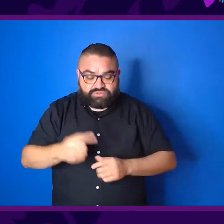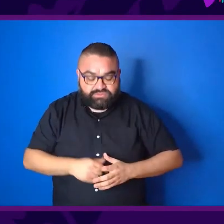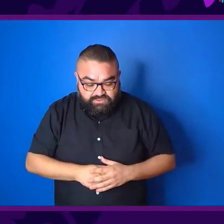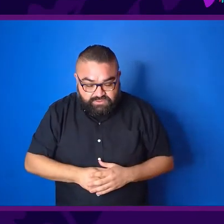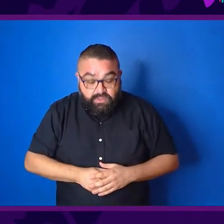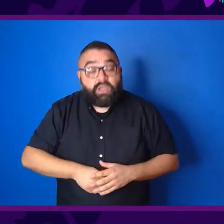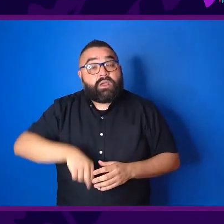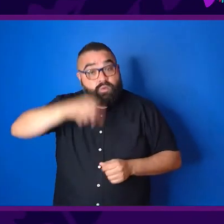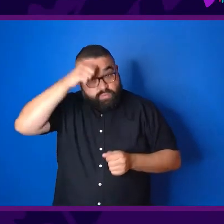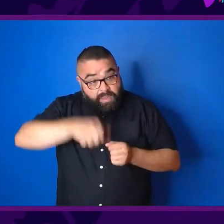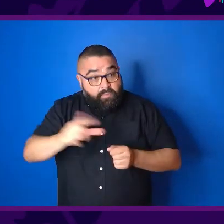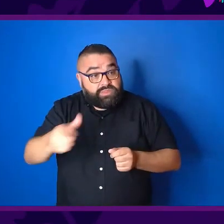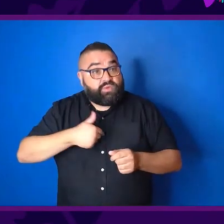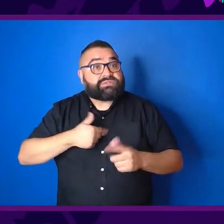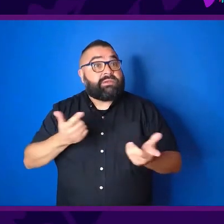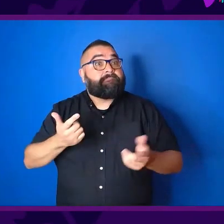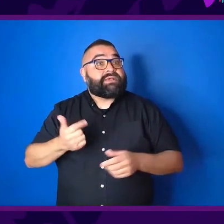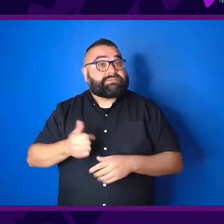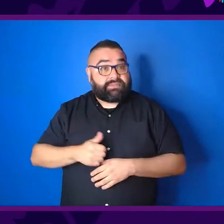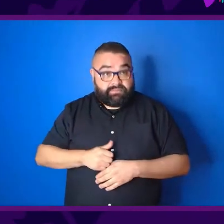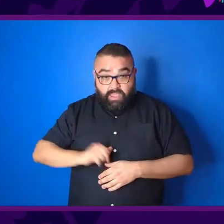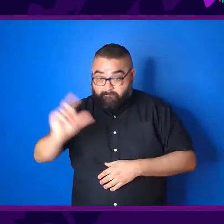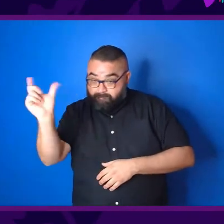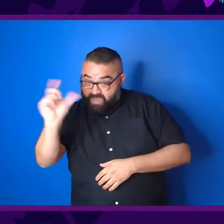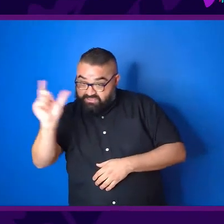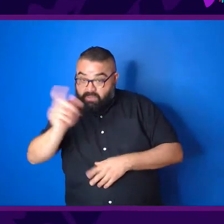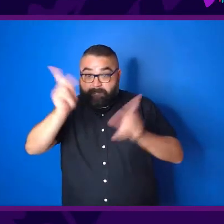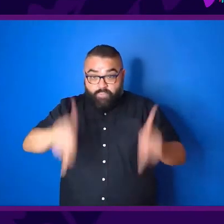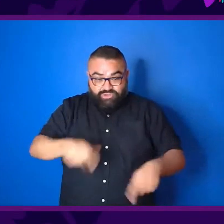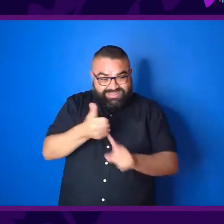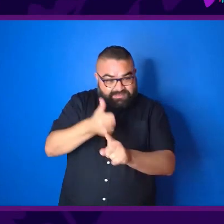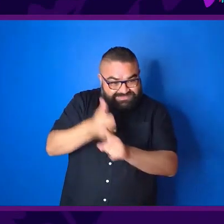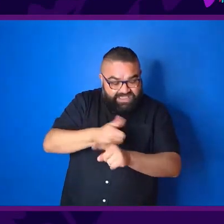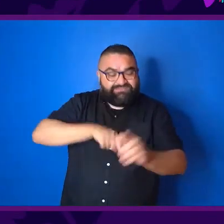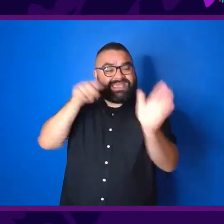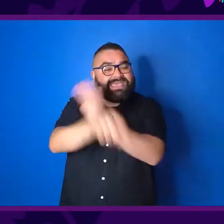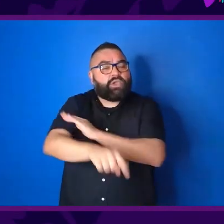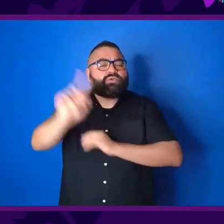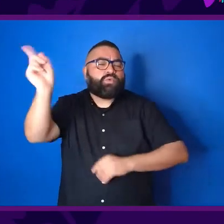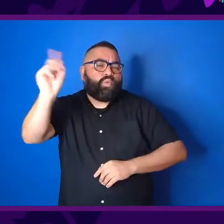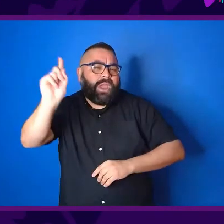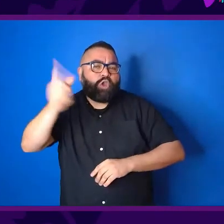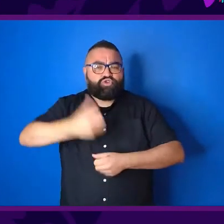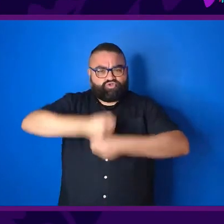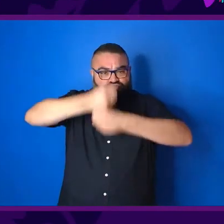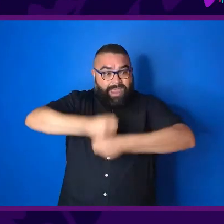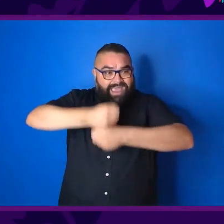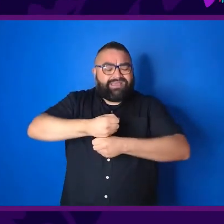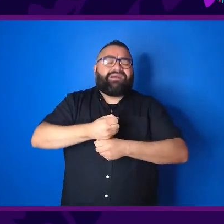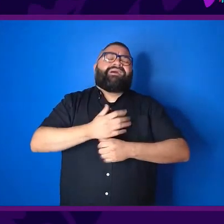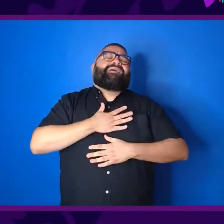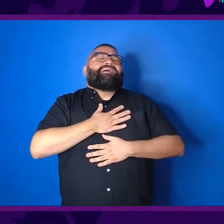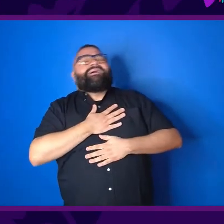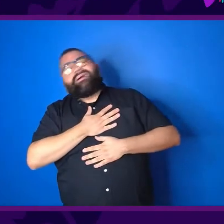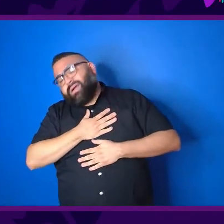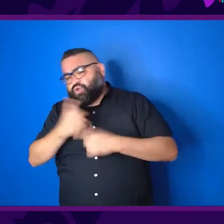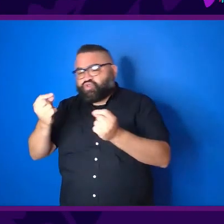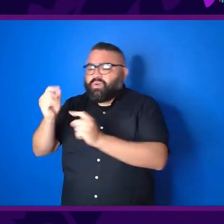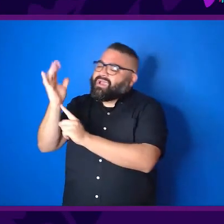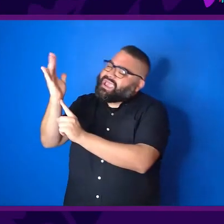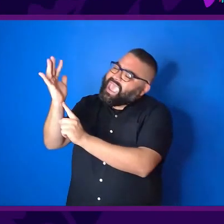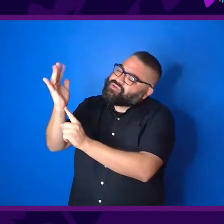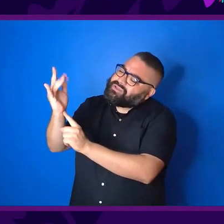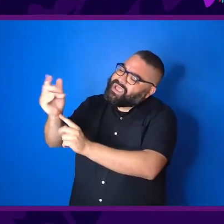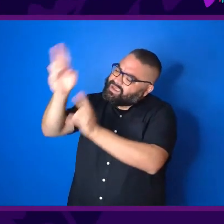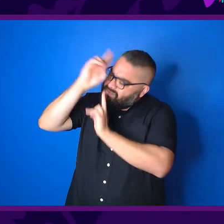strike, everybody fasted. We had candlelight vigils. And so when we organize people, then we can counter this violence in